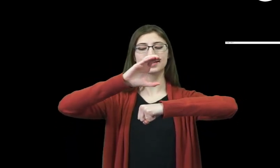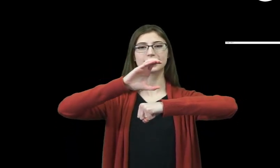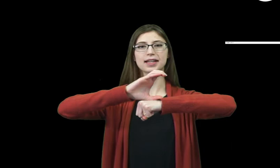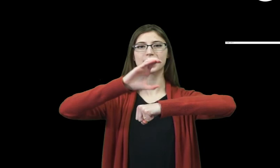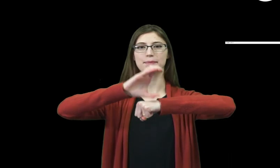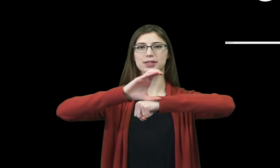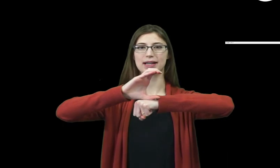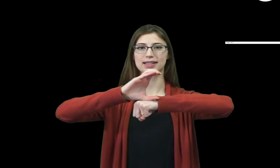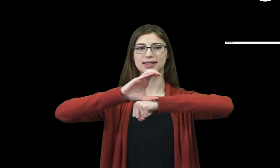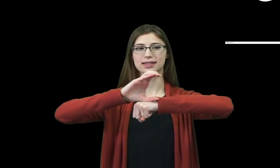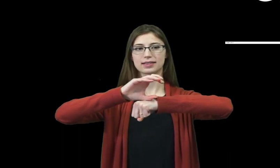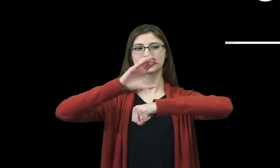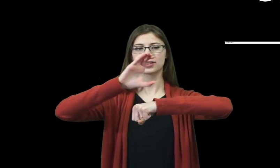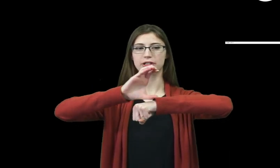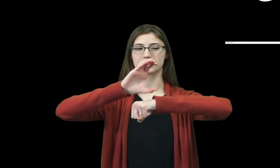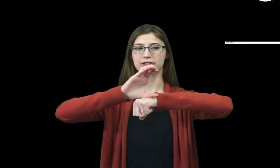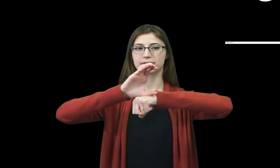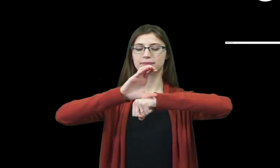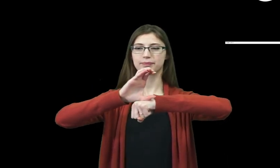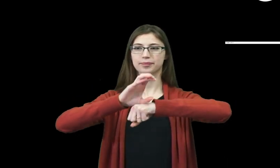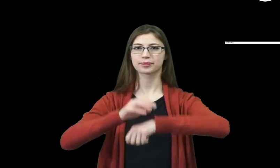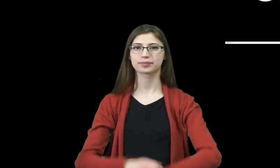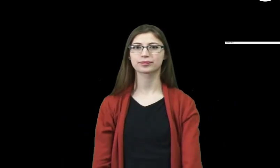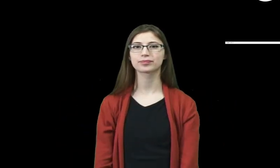and tap it twice. Church.